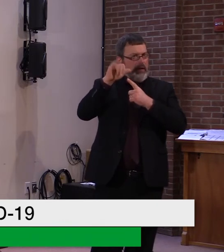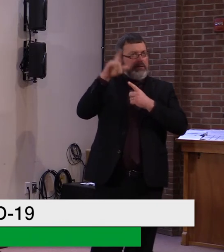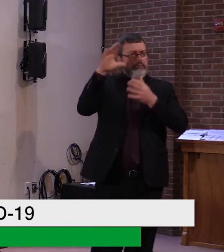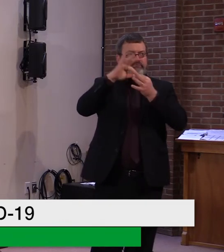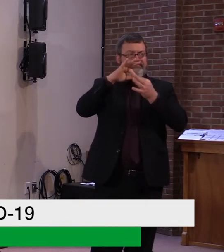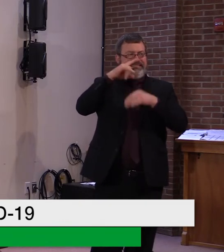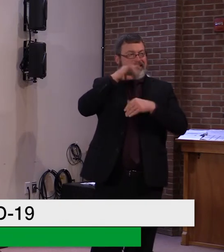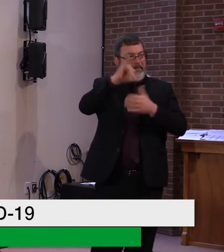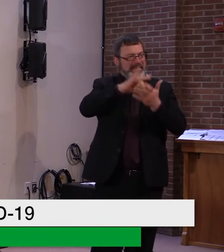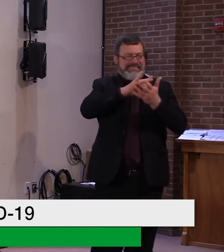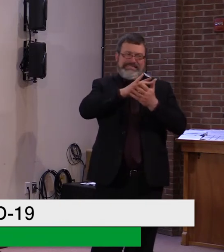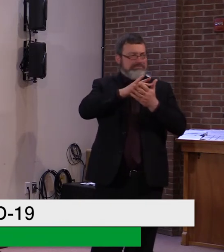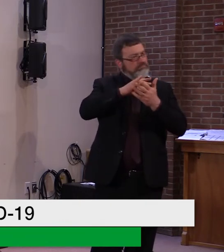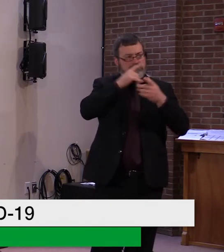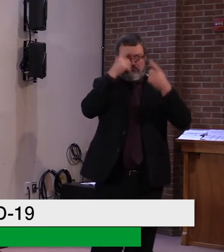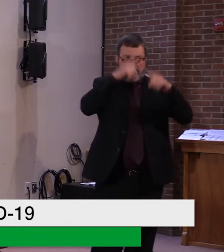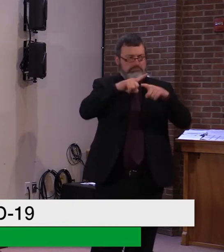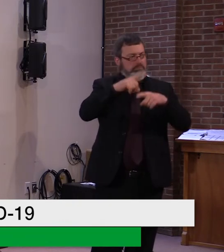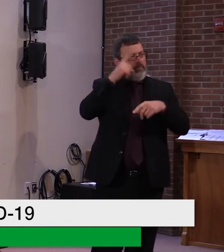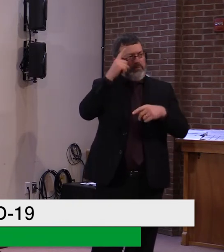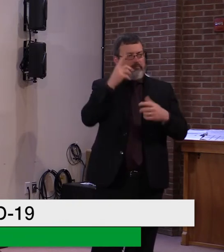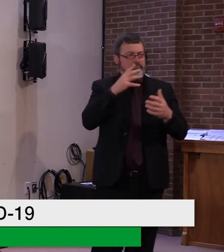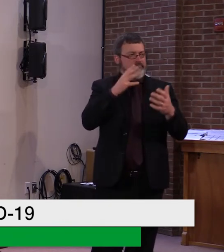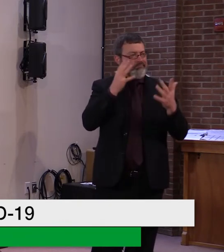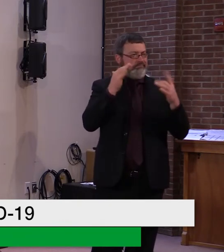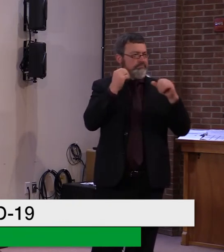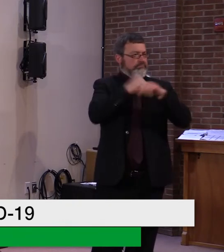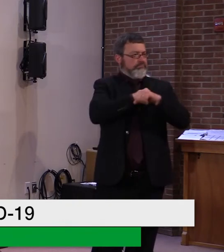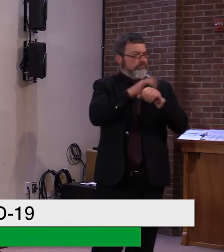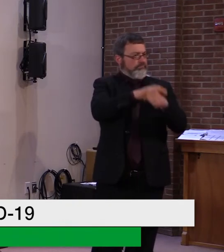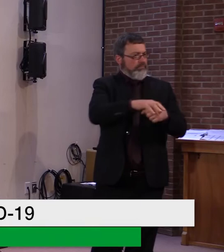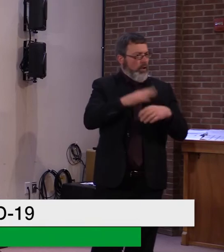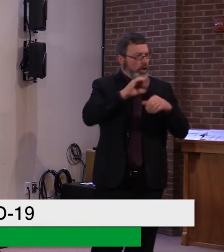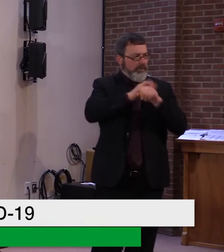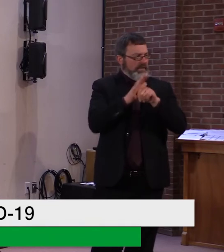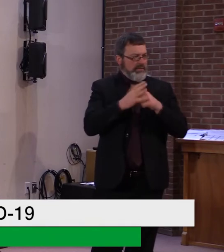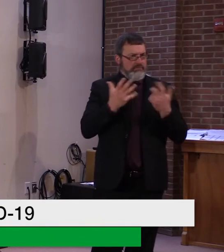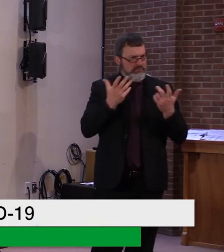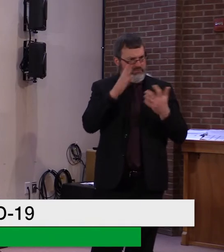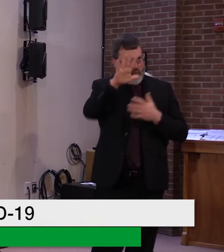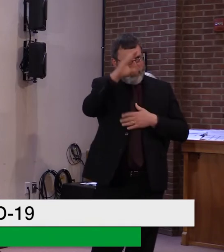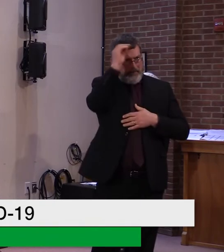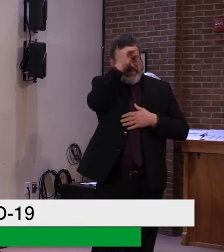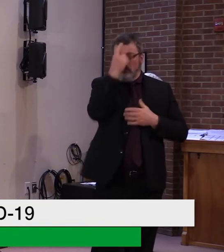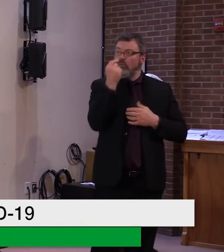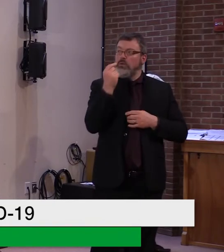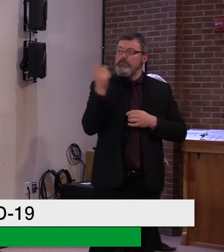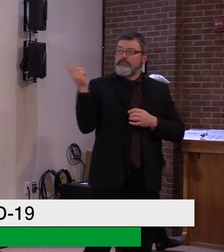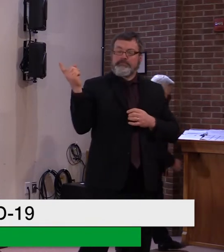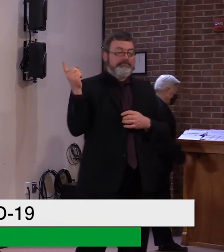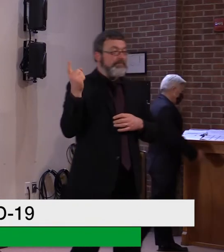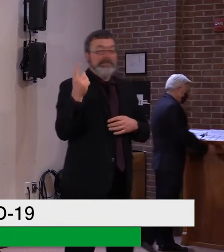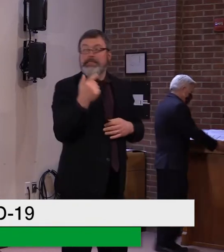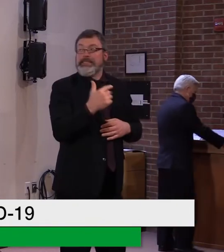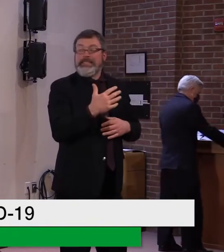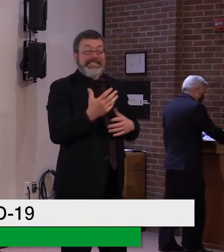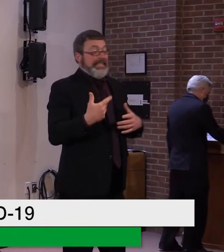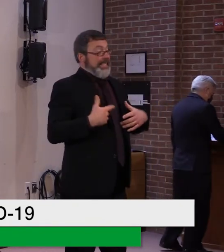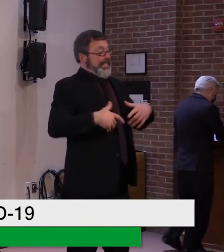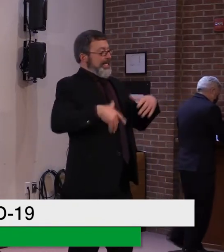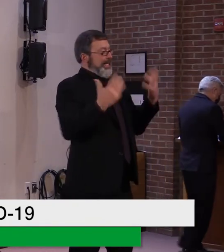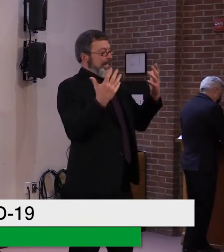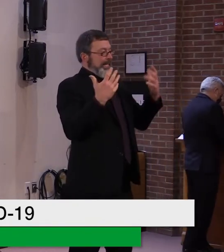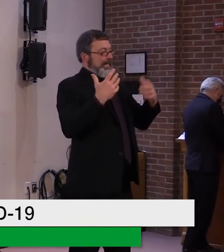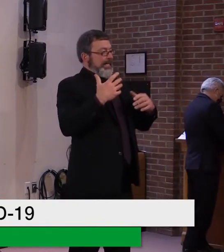vermont yeah so you know this is a great example and i'll provide one other of um how fast things